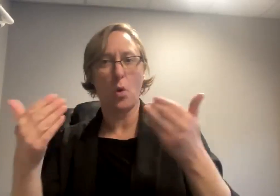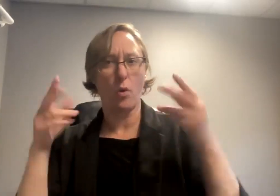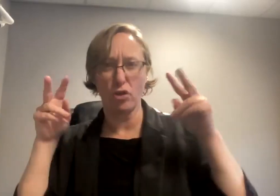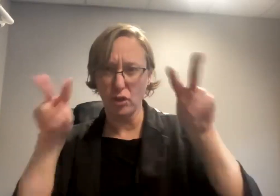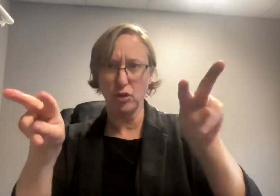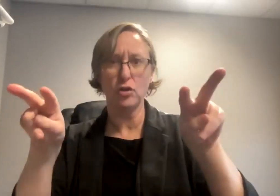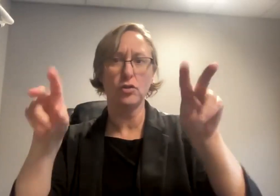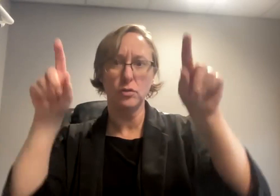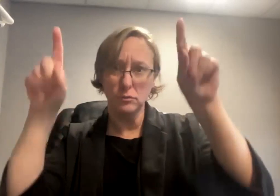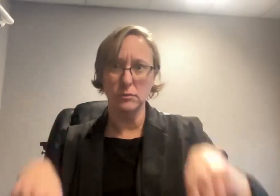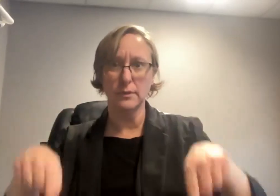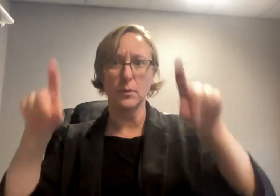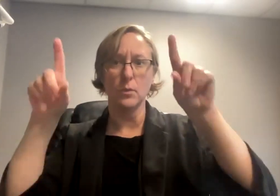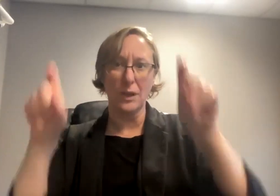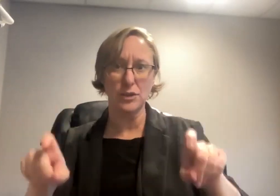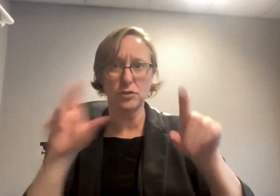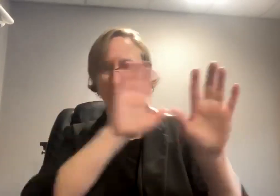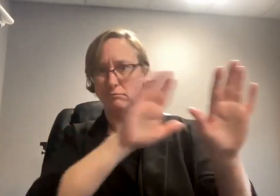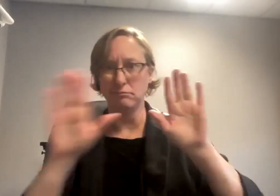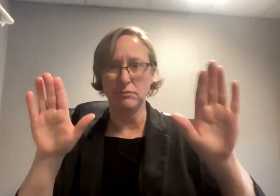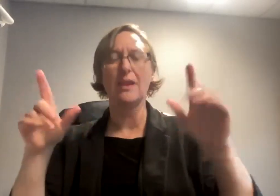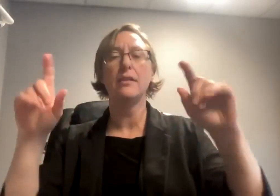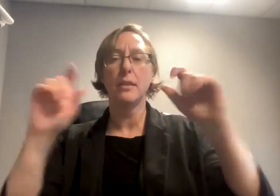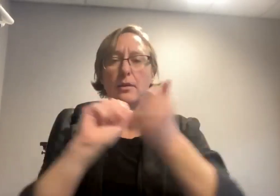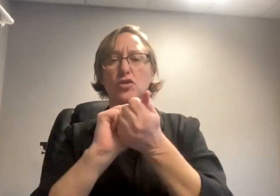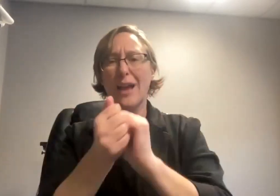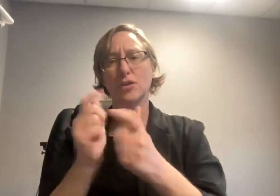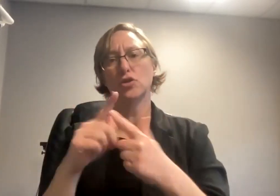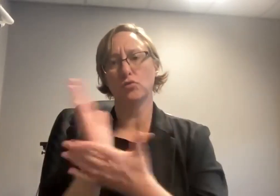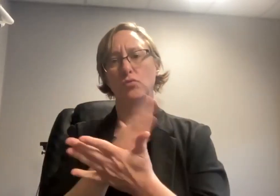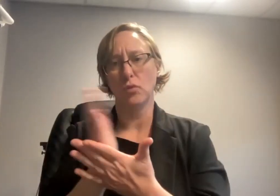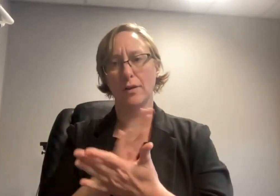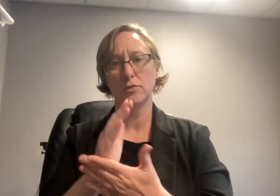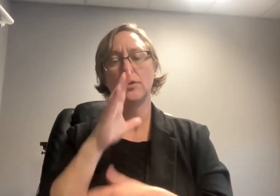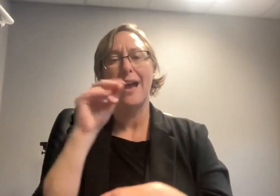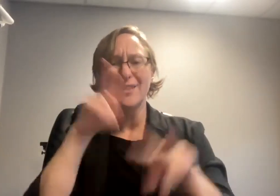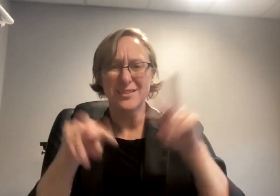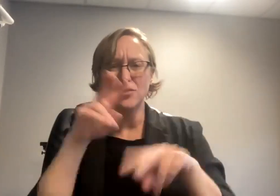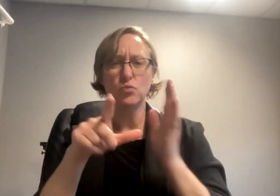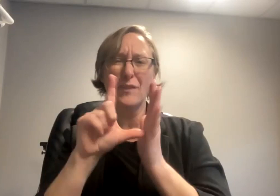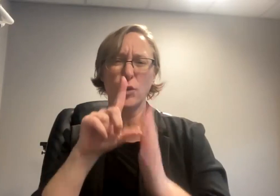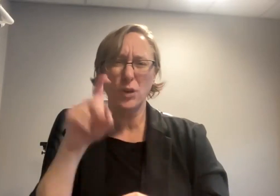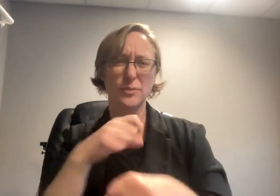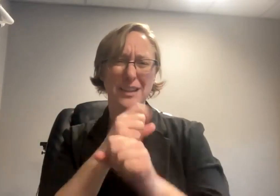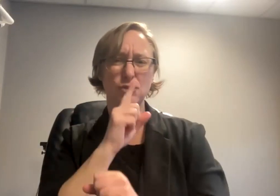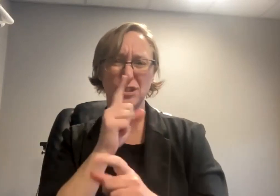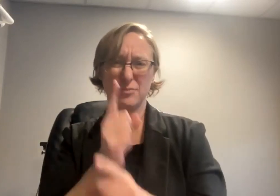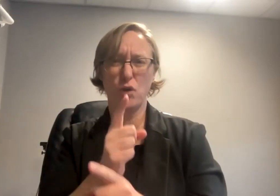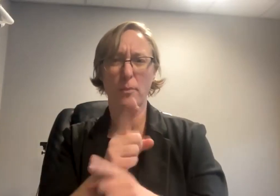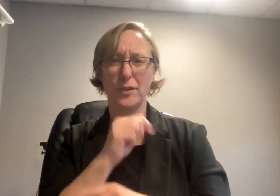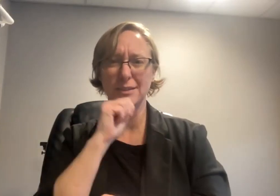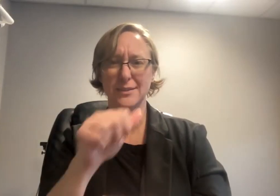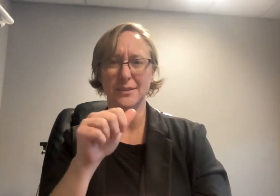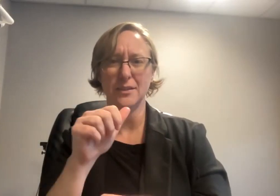out. Between the deaf community and hearing and deaf interpreters, we have separate entities who are going to work on both, and we'll do it on